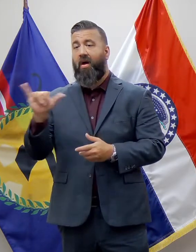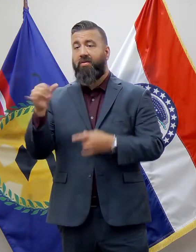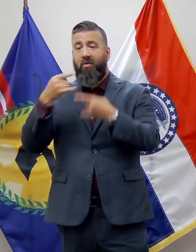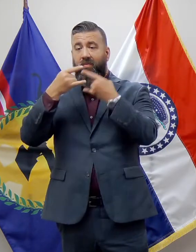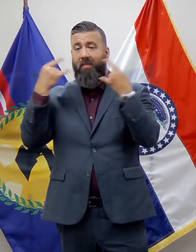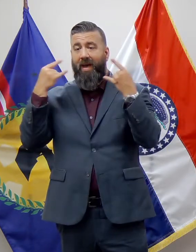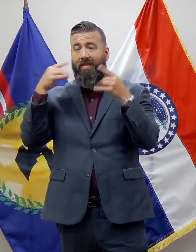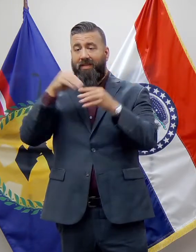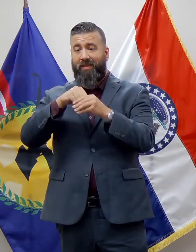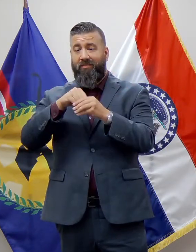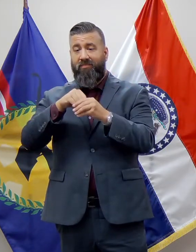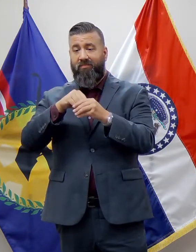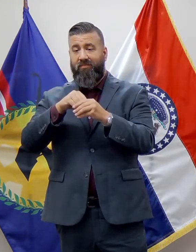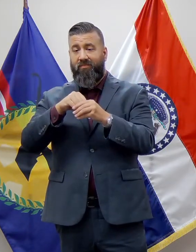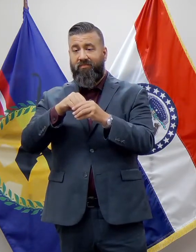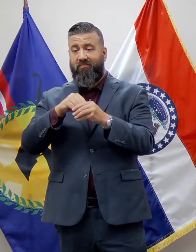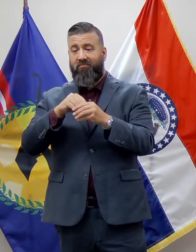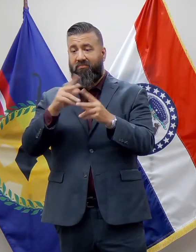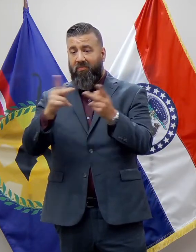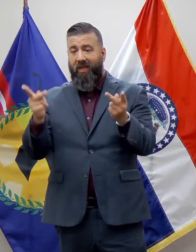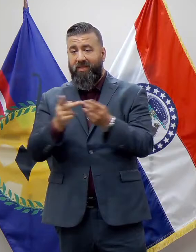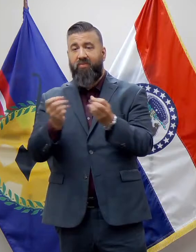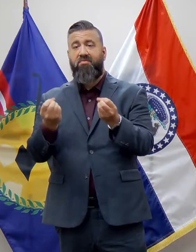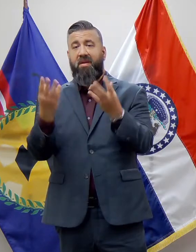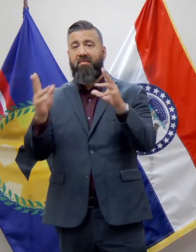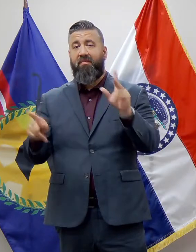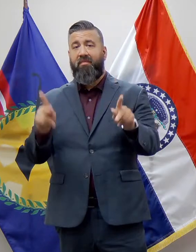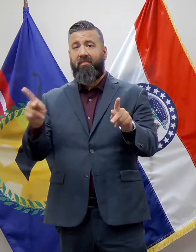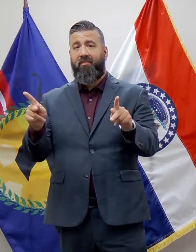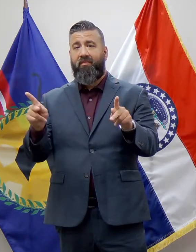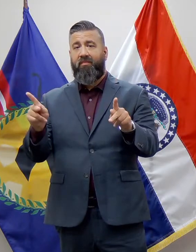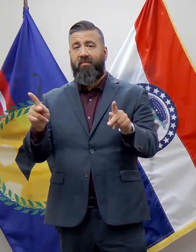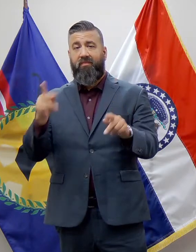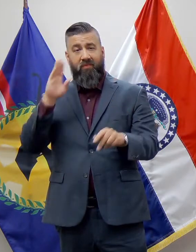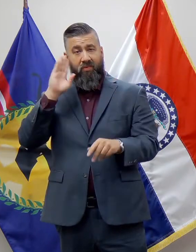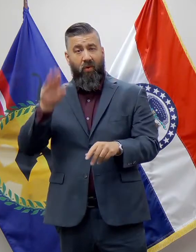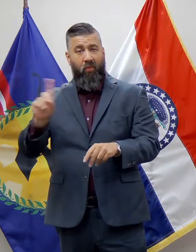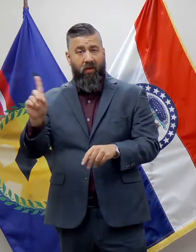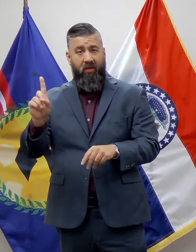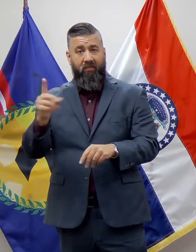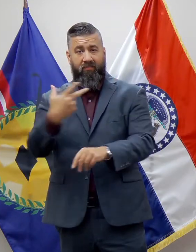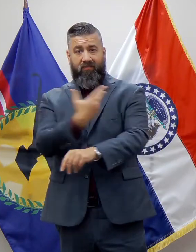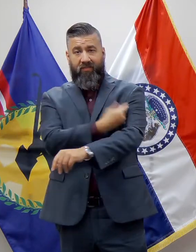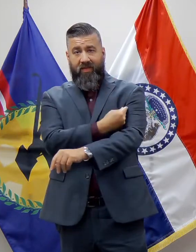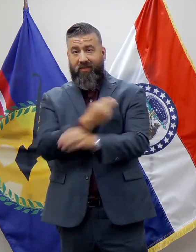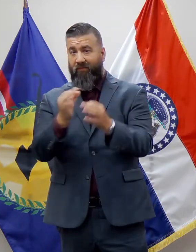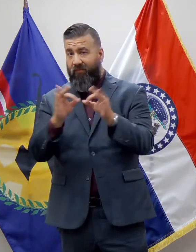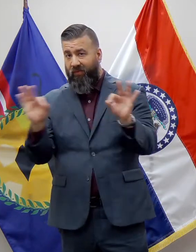mask in crowded places. To find out where you can get a vaccine, please go to